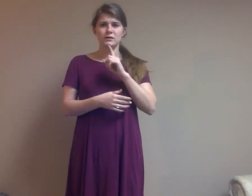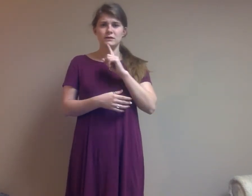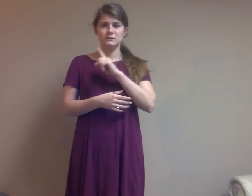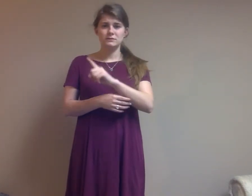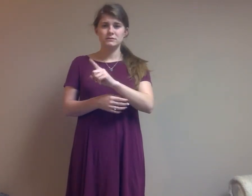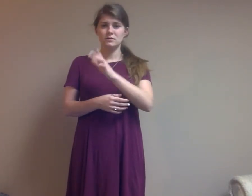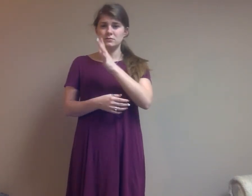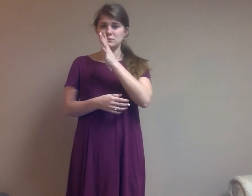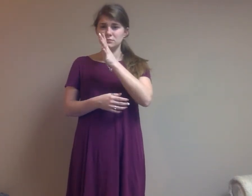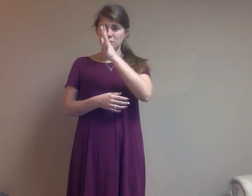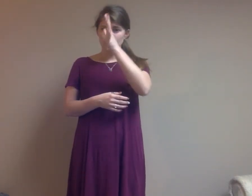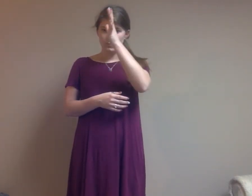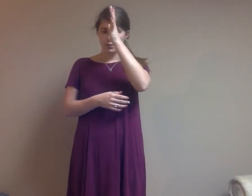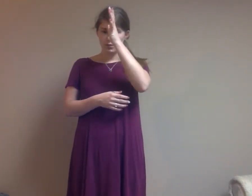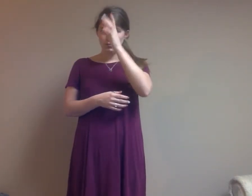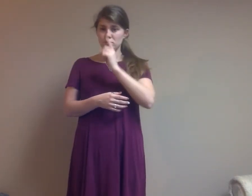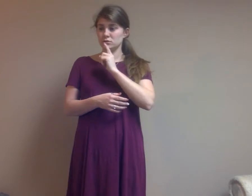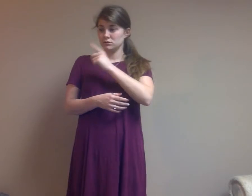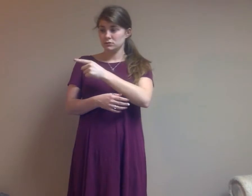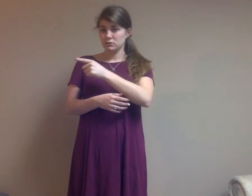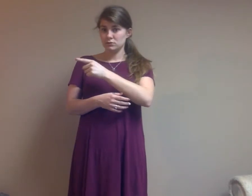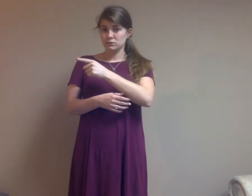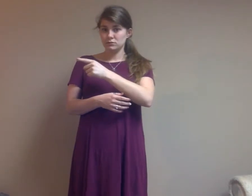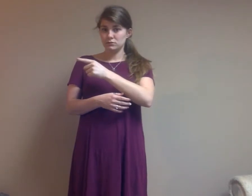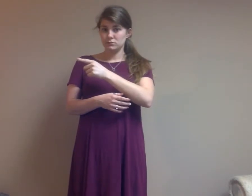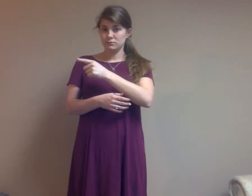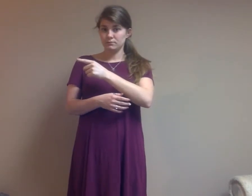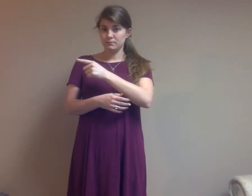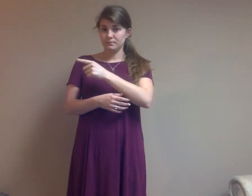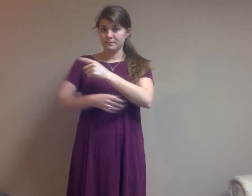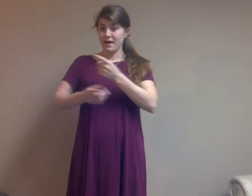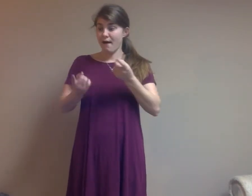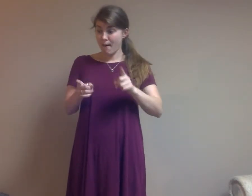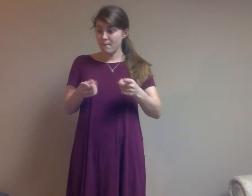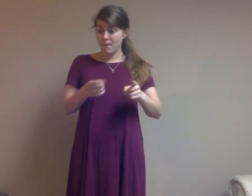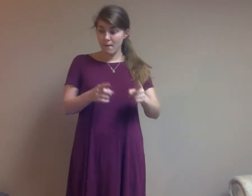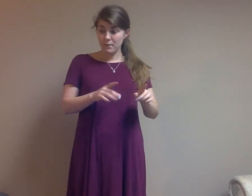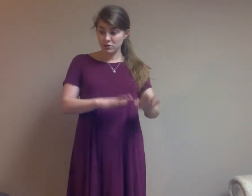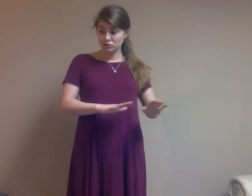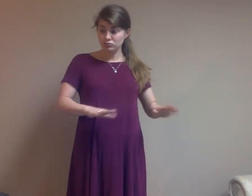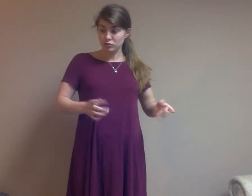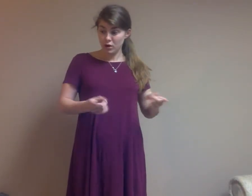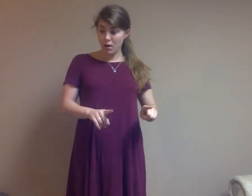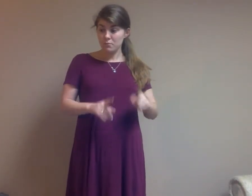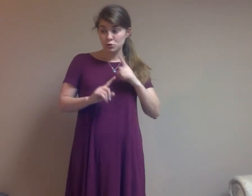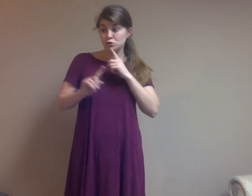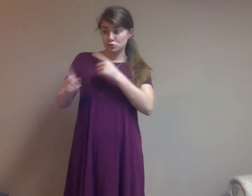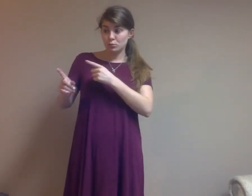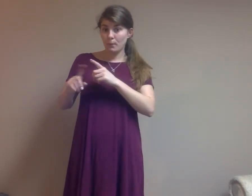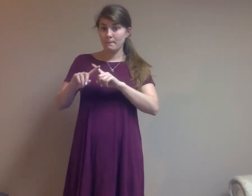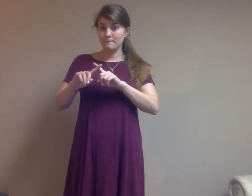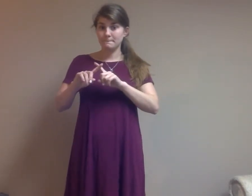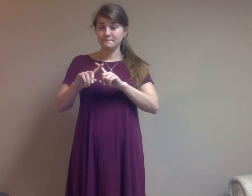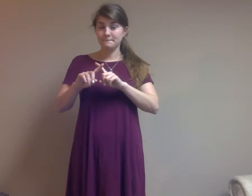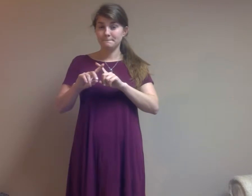We're asking them, like, when do you think's the best time for us to ring or yeah, to ring them and things. And it was